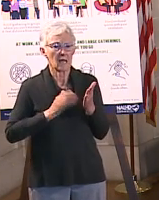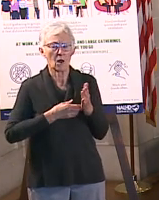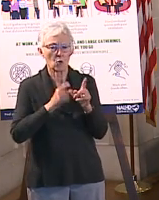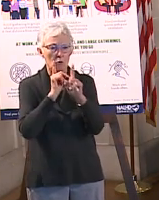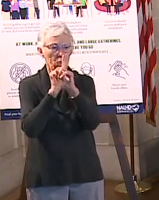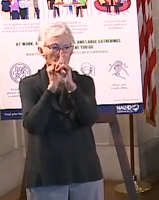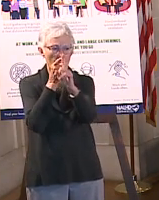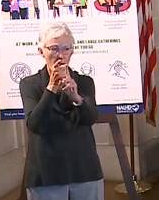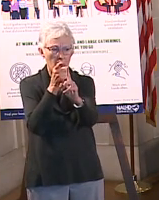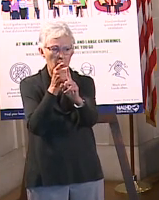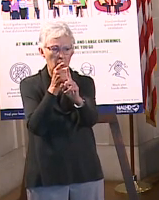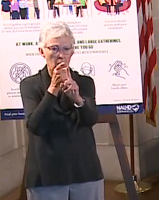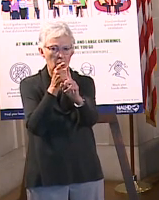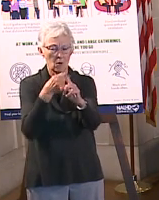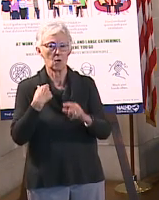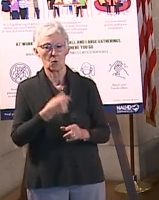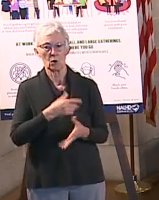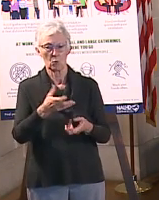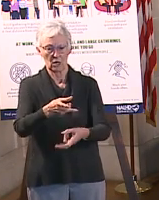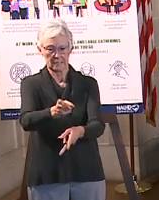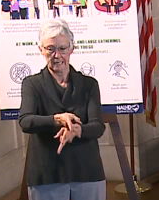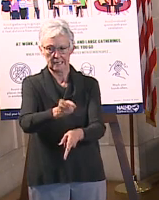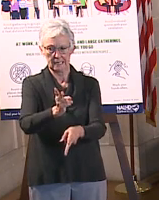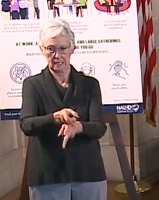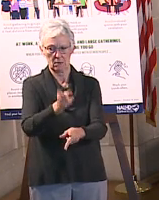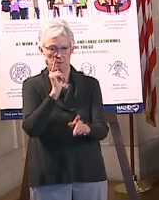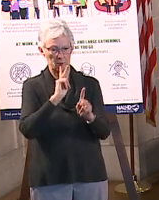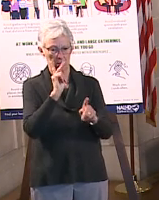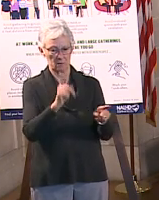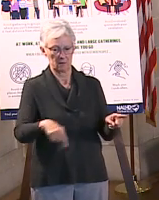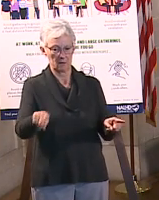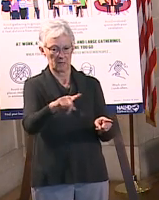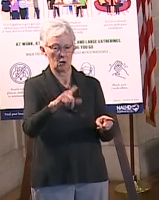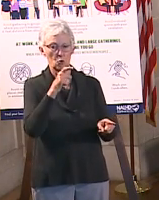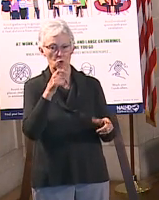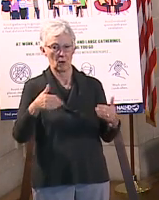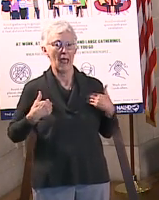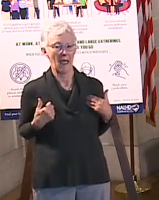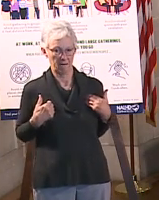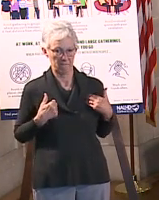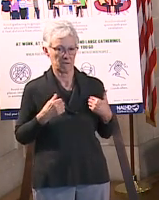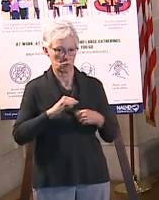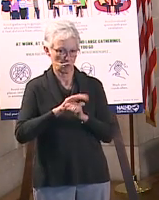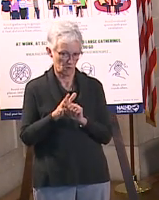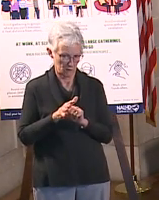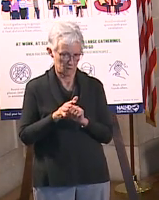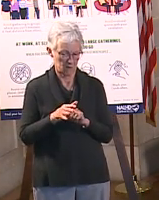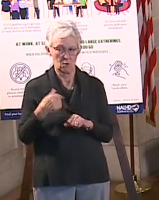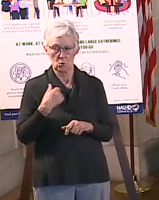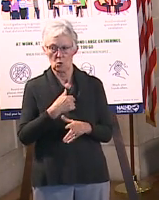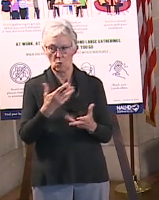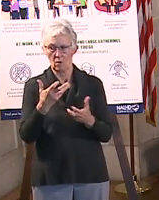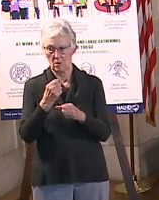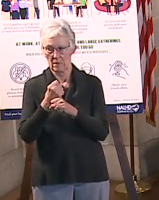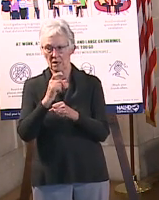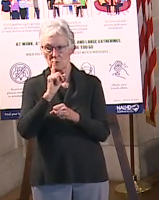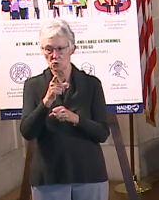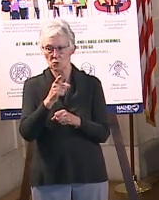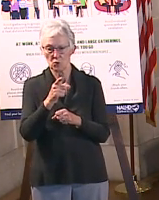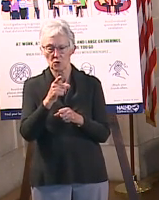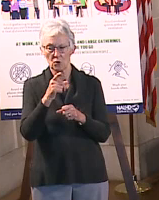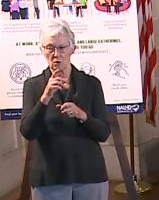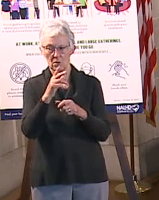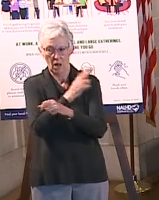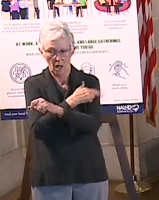trying to make sure initially we're taking care of the people who have coronavirus, that we're making sure our hospital staff, our long-term care